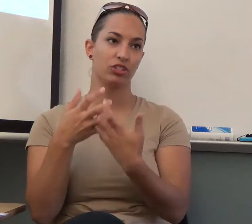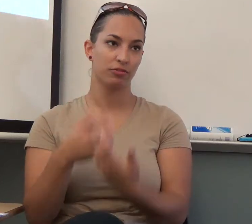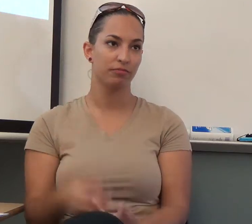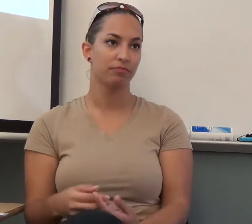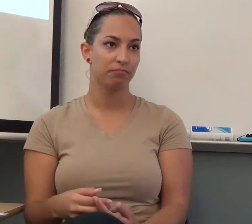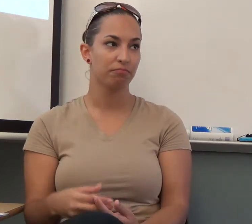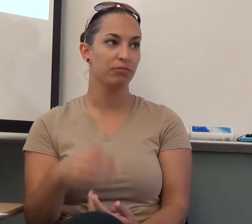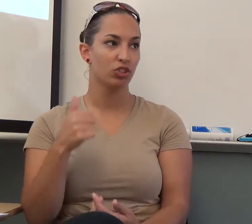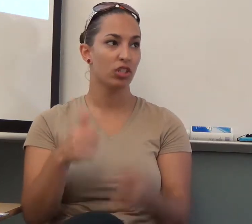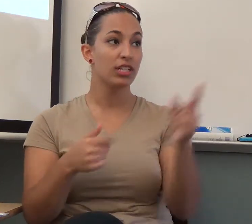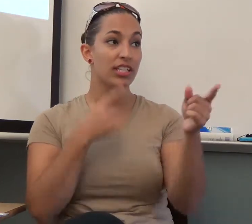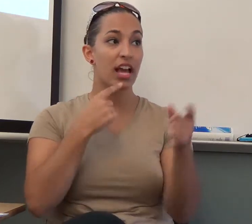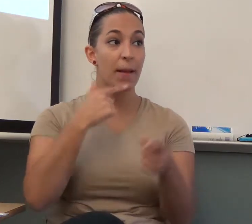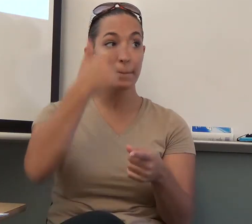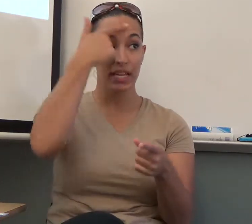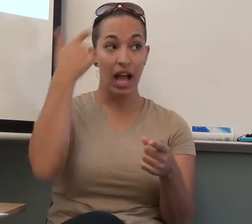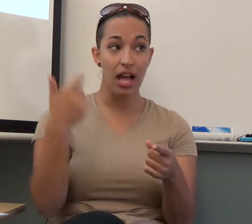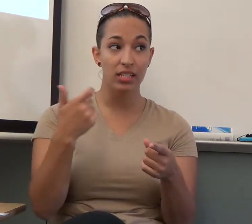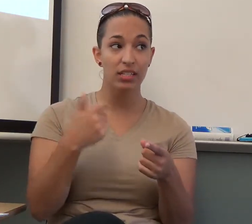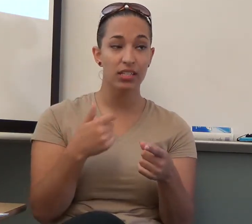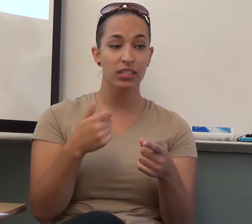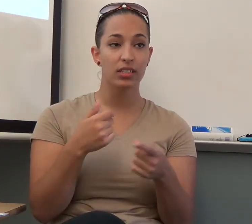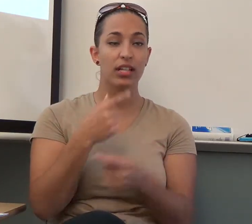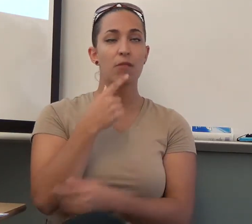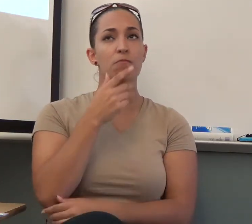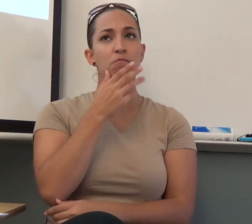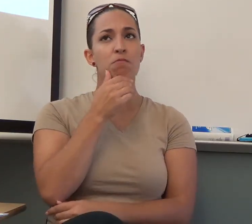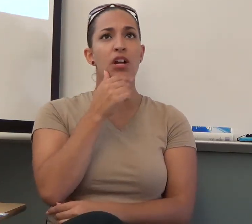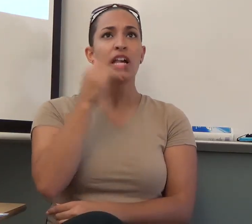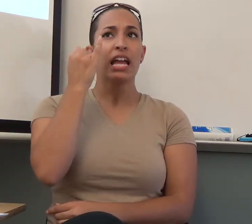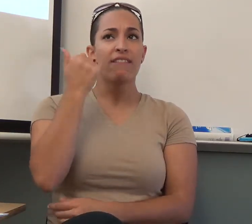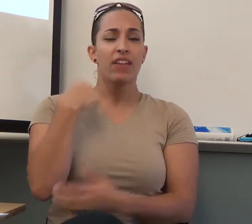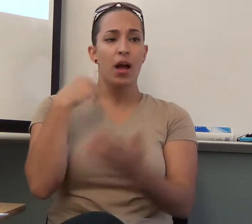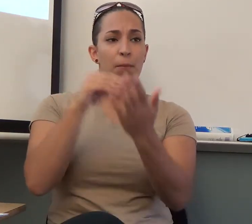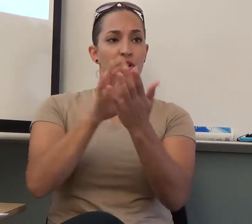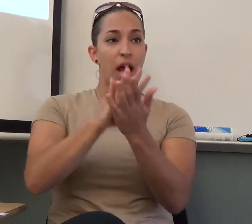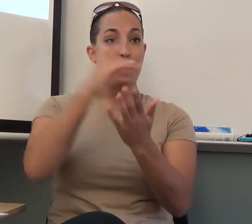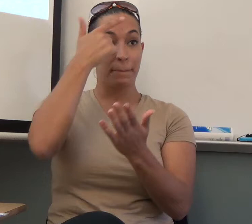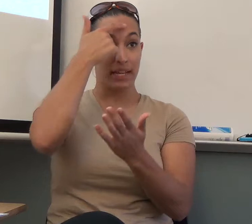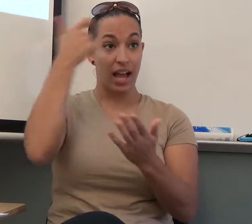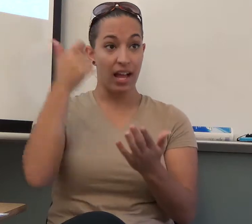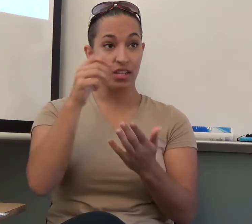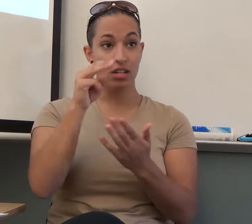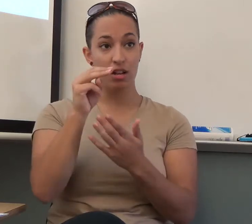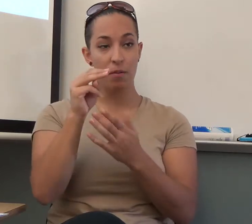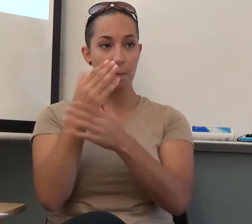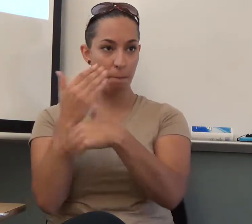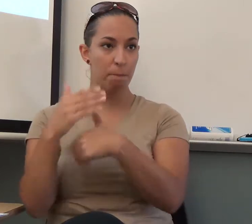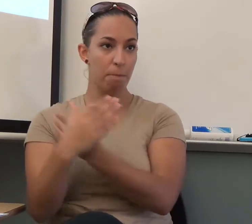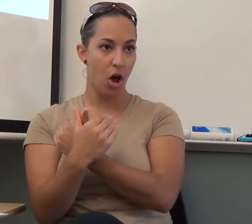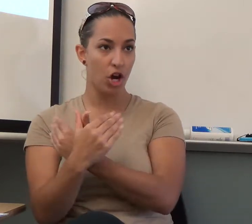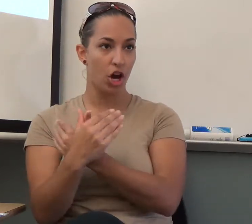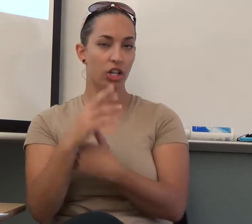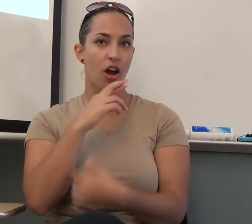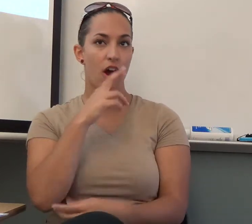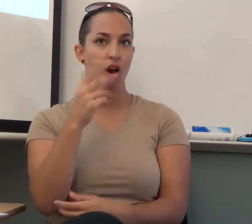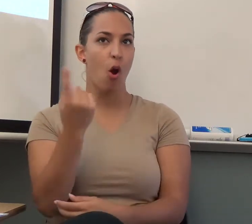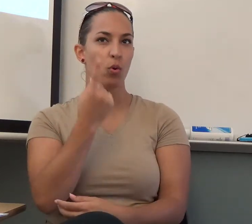because? Because. Okay, now if I said the word because monarchs are only 5 inches across, Yeah. do they